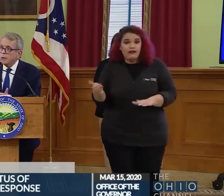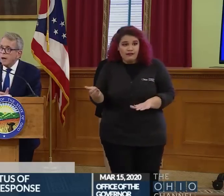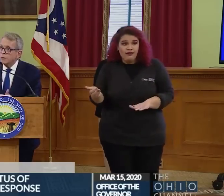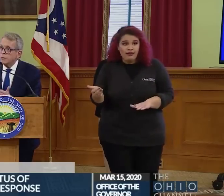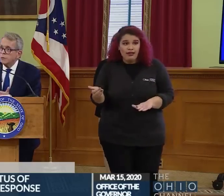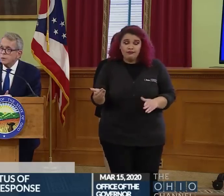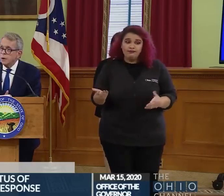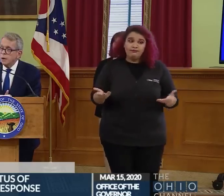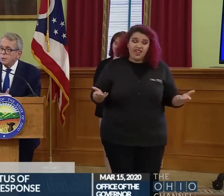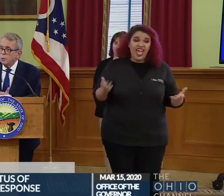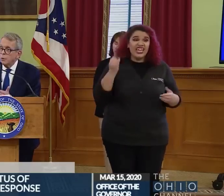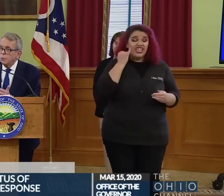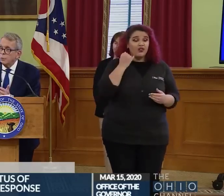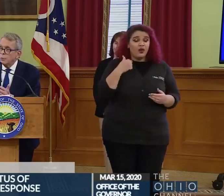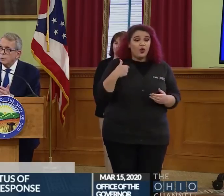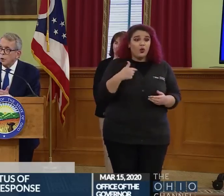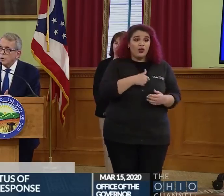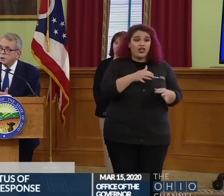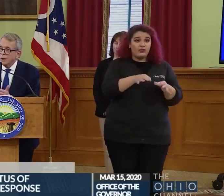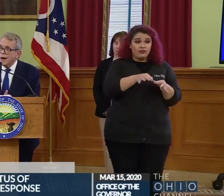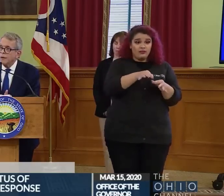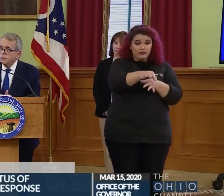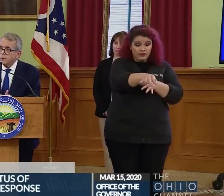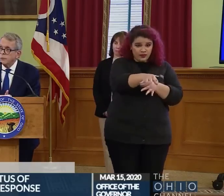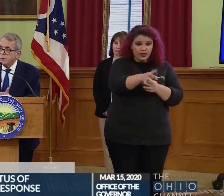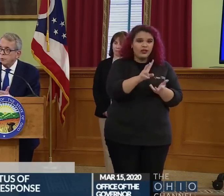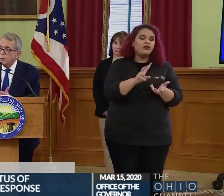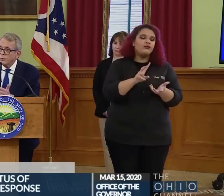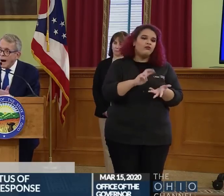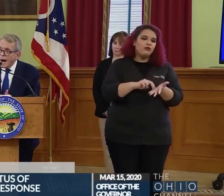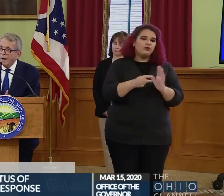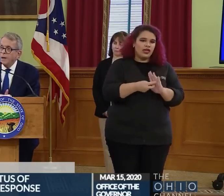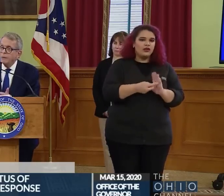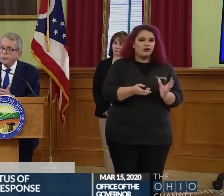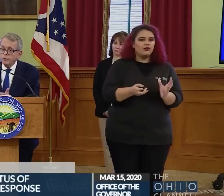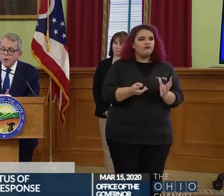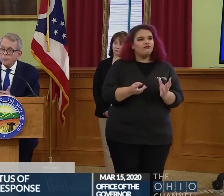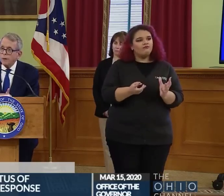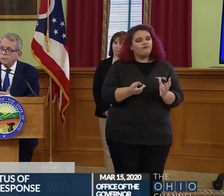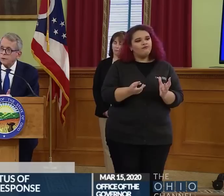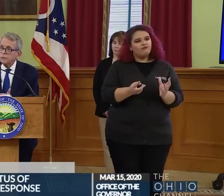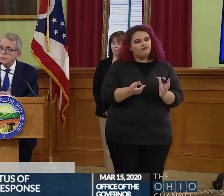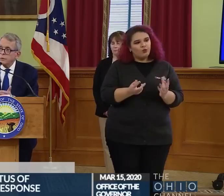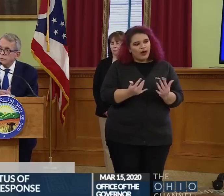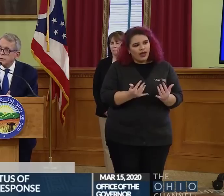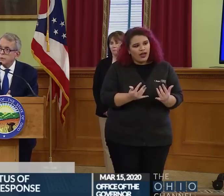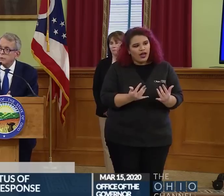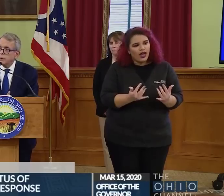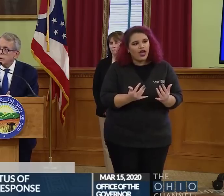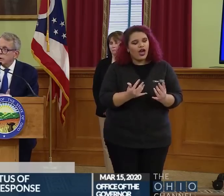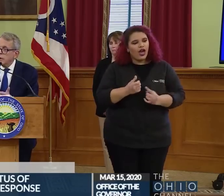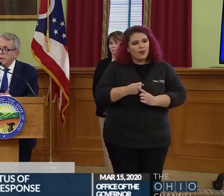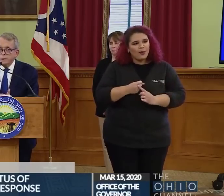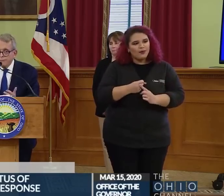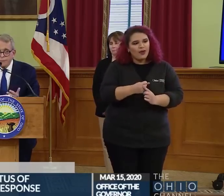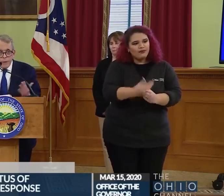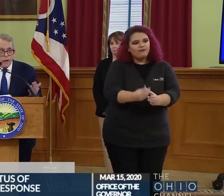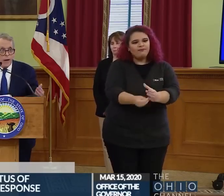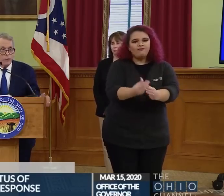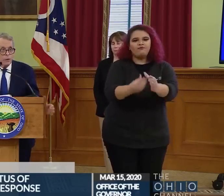these actions today will cost lives. People will die if we do not make these decisions.